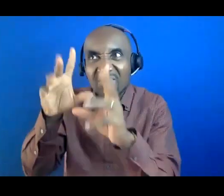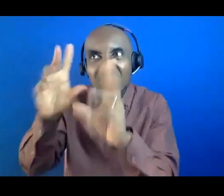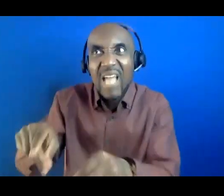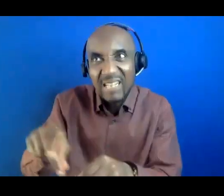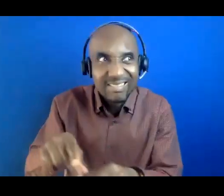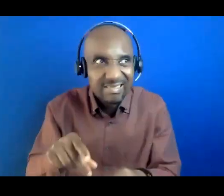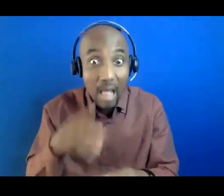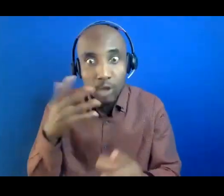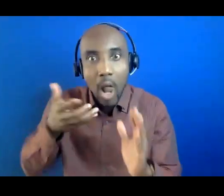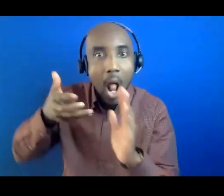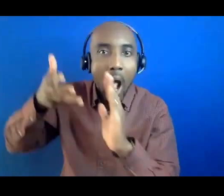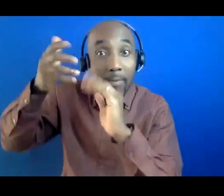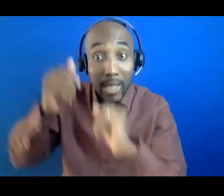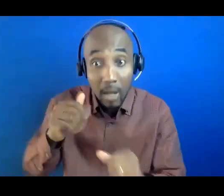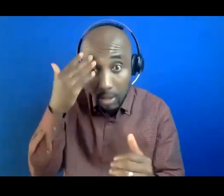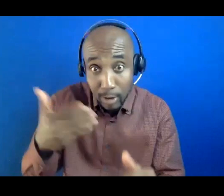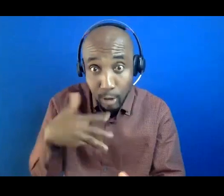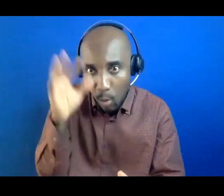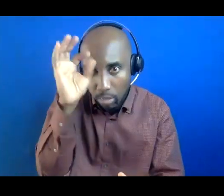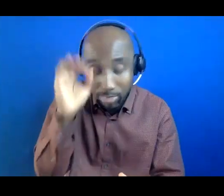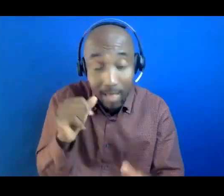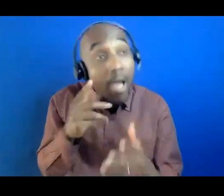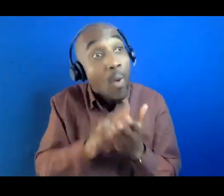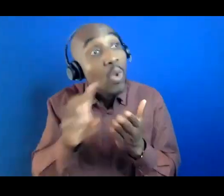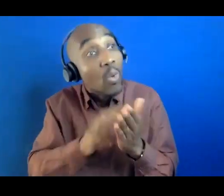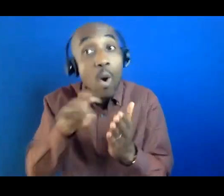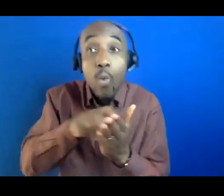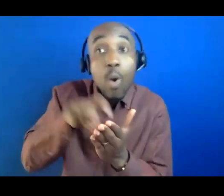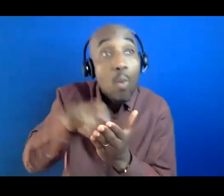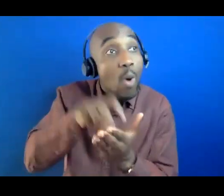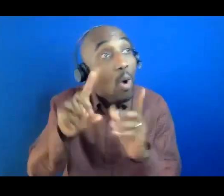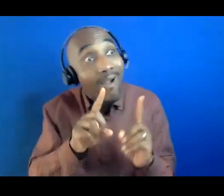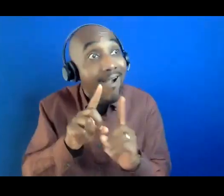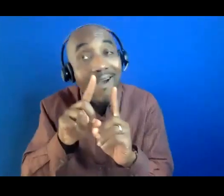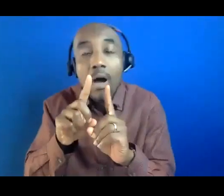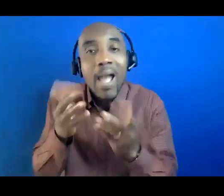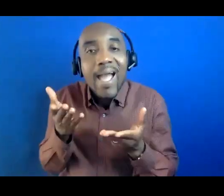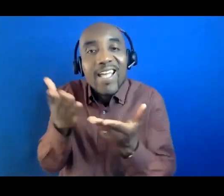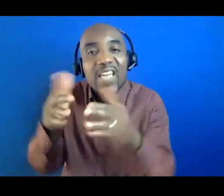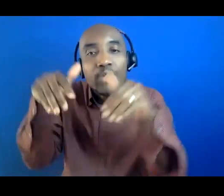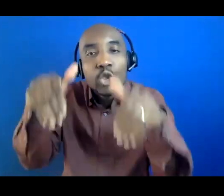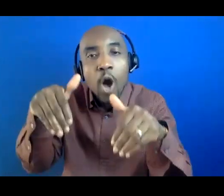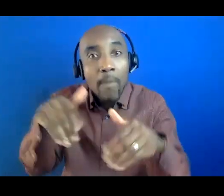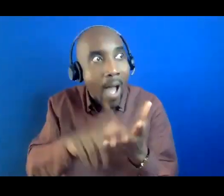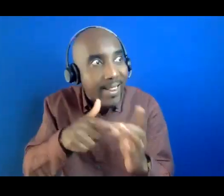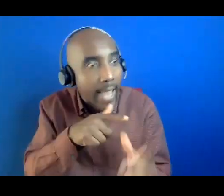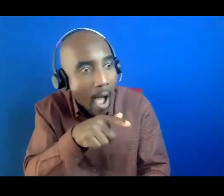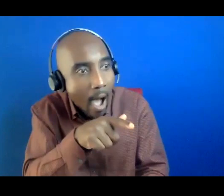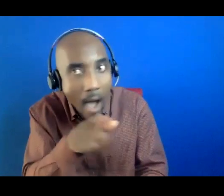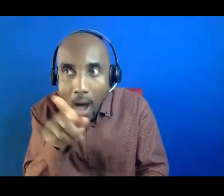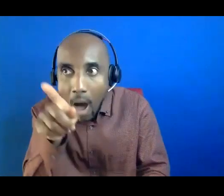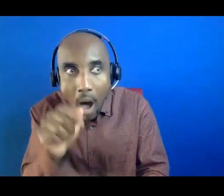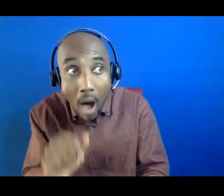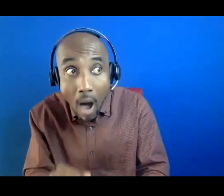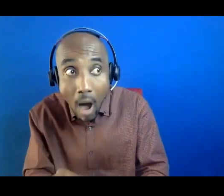we were walking through the Natural History Museum, we walked past a gift shop. And I said, Leah, let